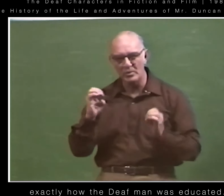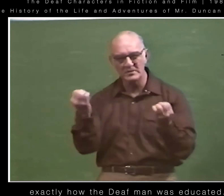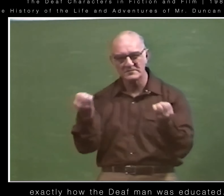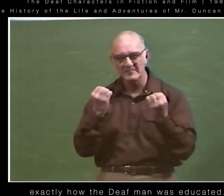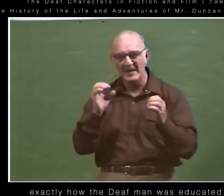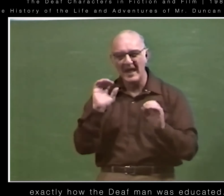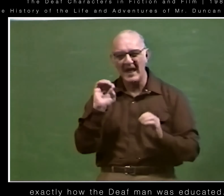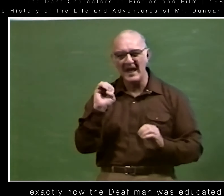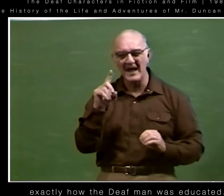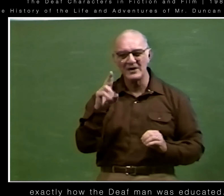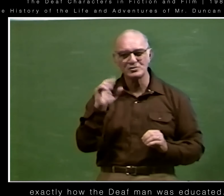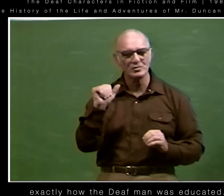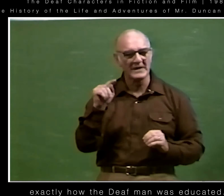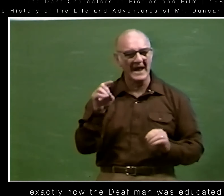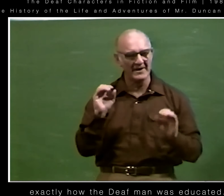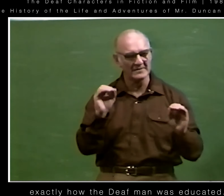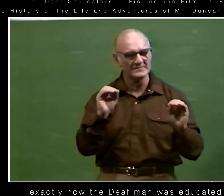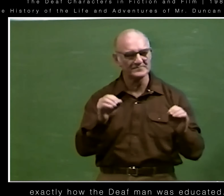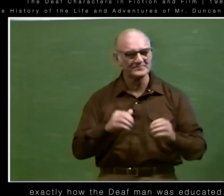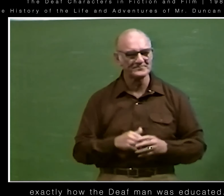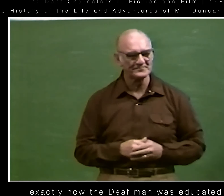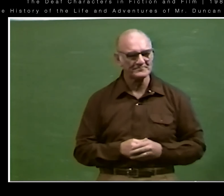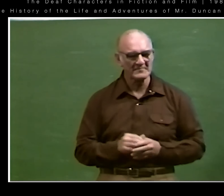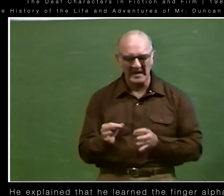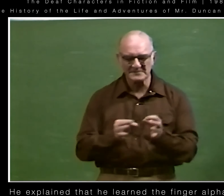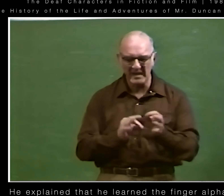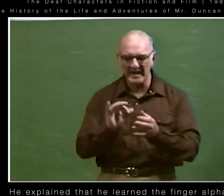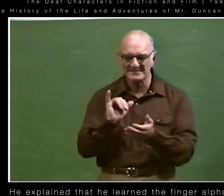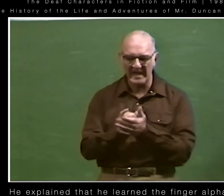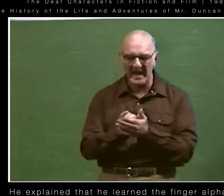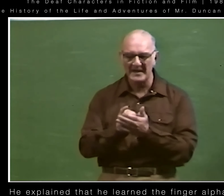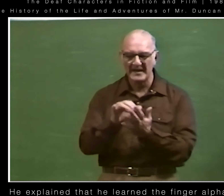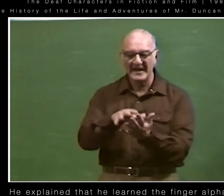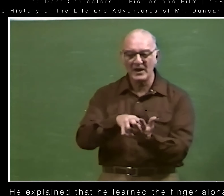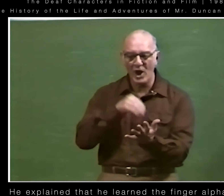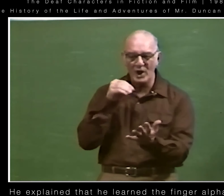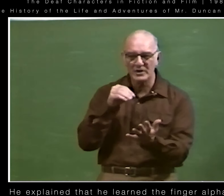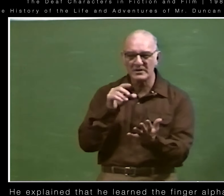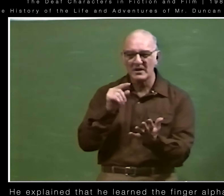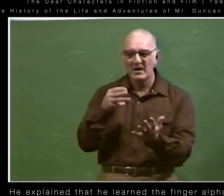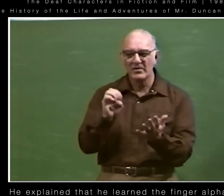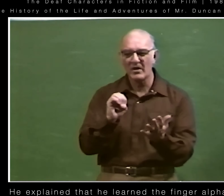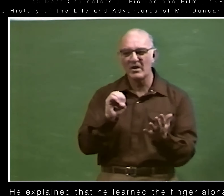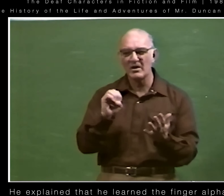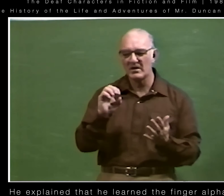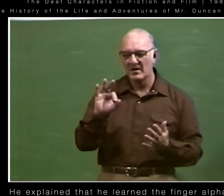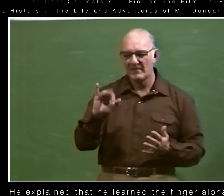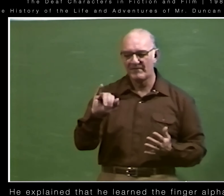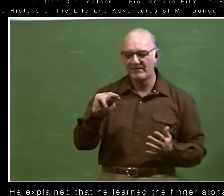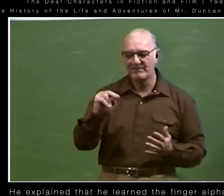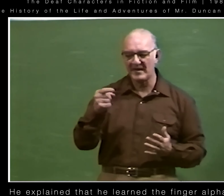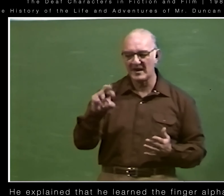was educated. Explains that he learned the